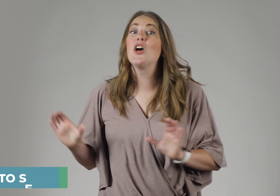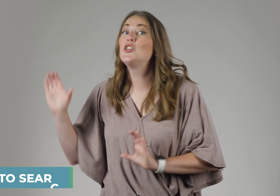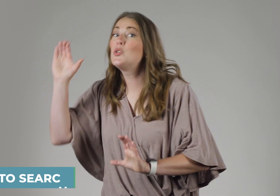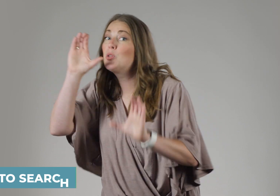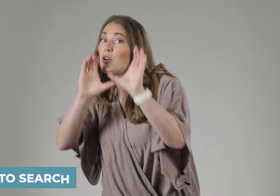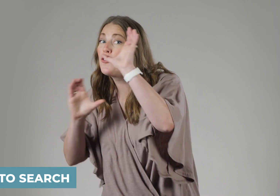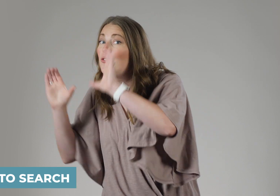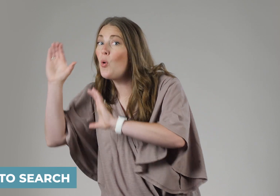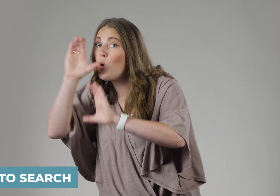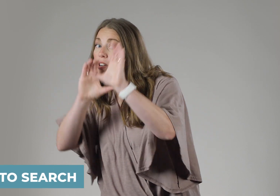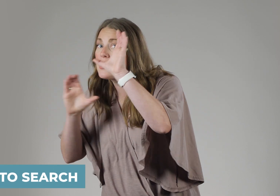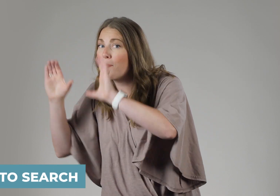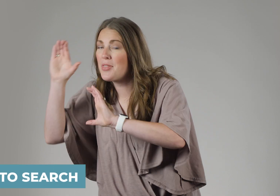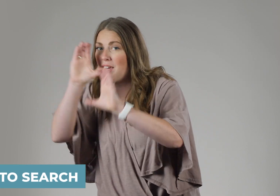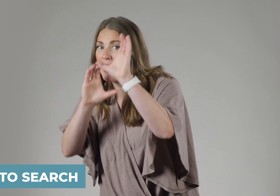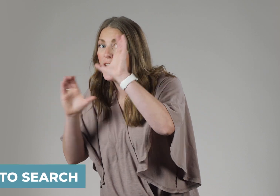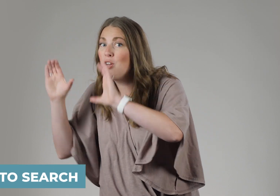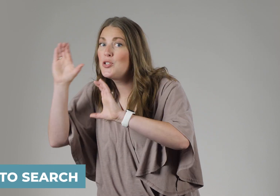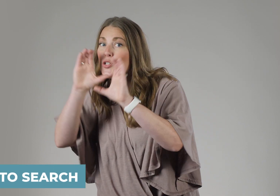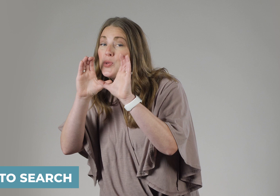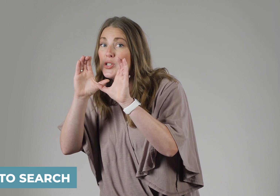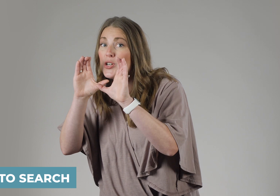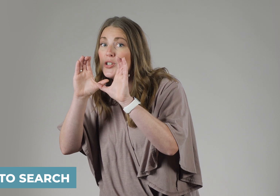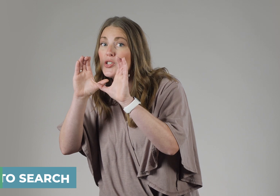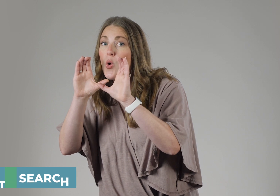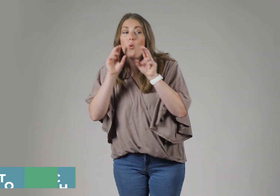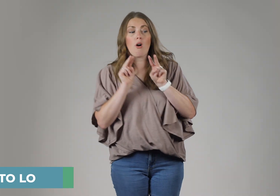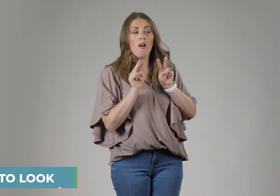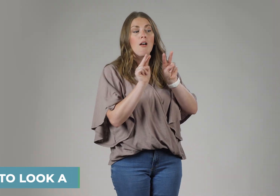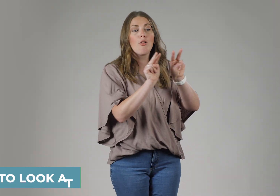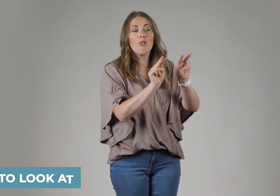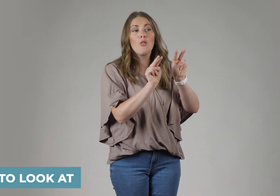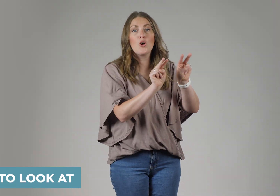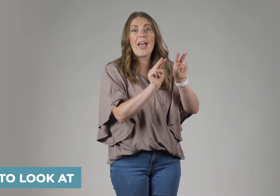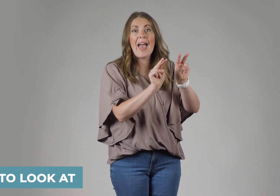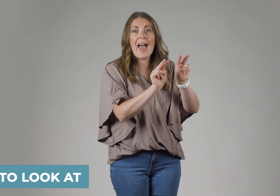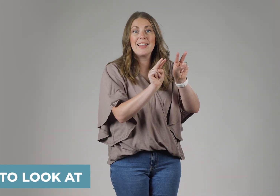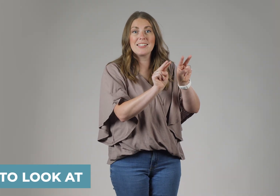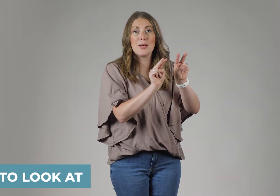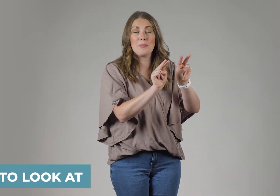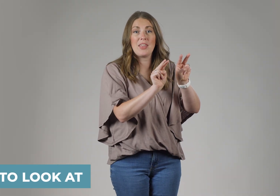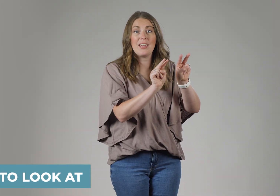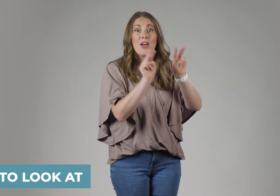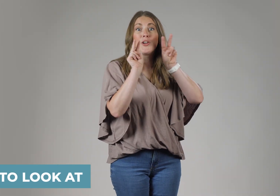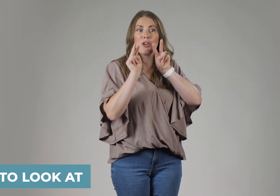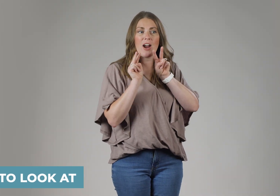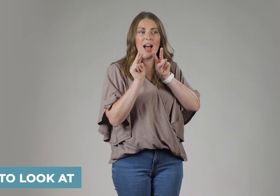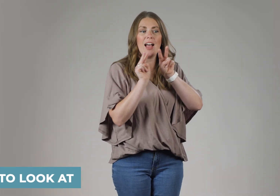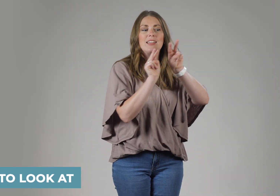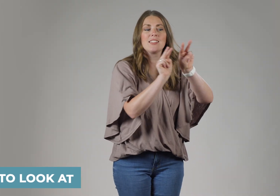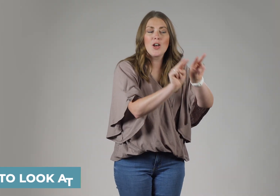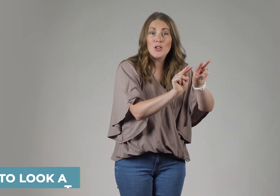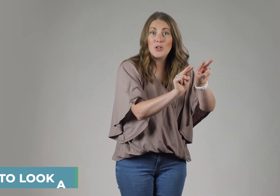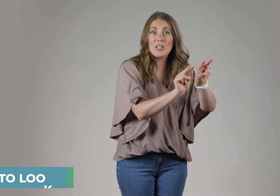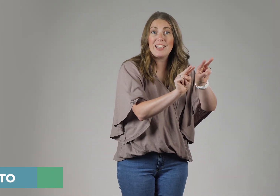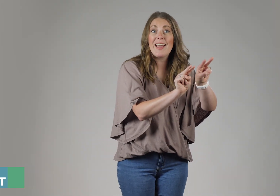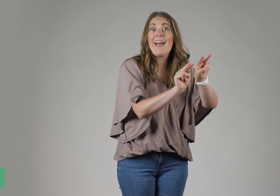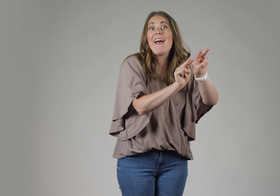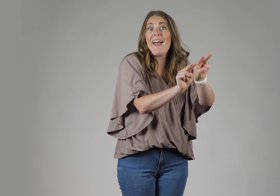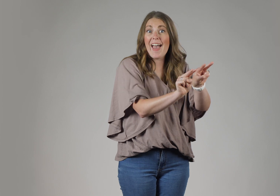to look for something, to search, or look at something, your eyes looking at